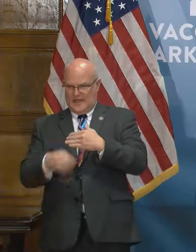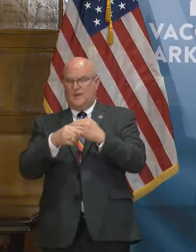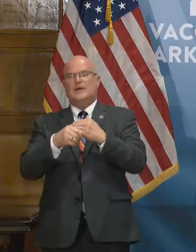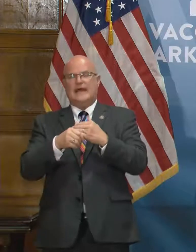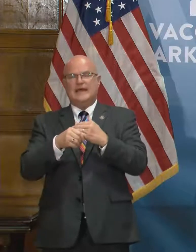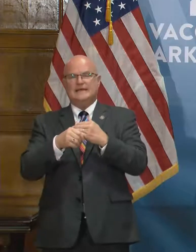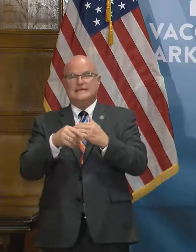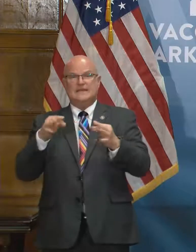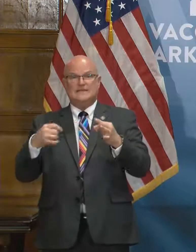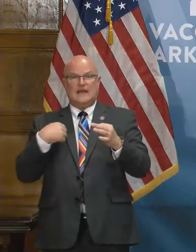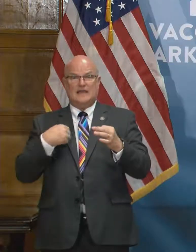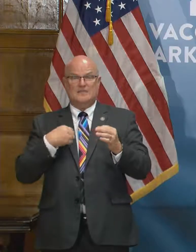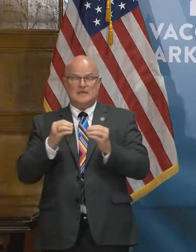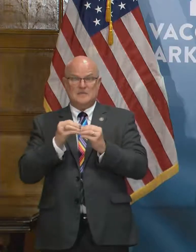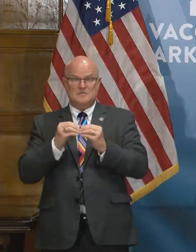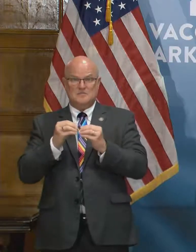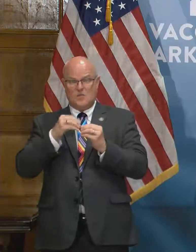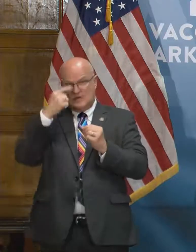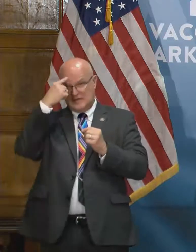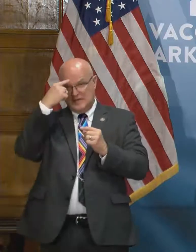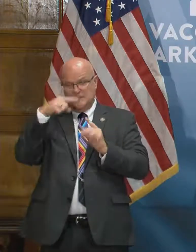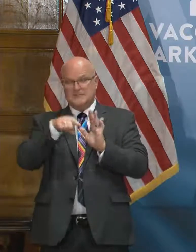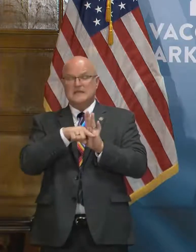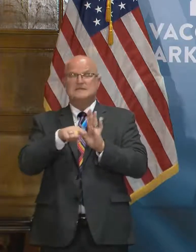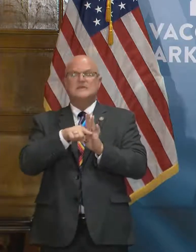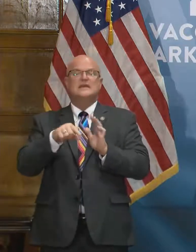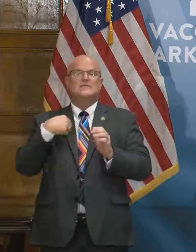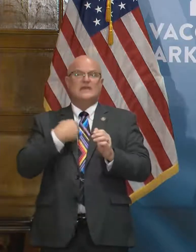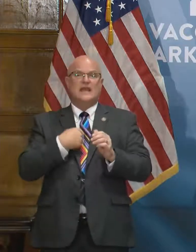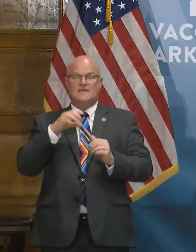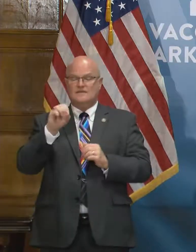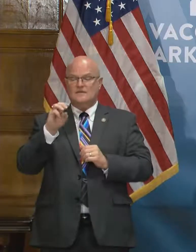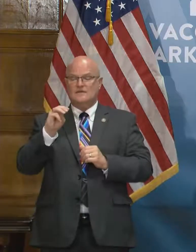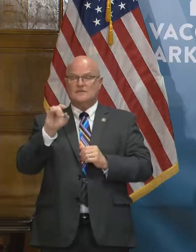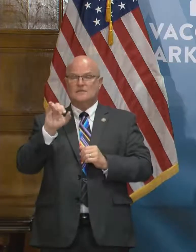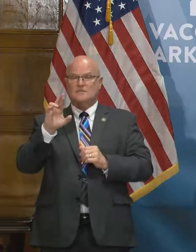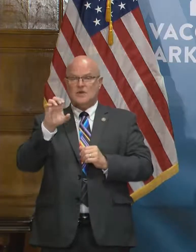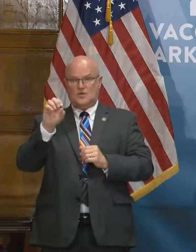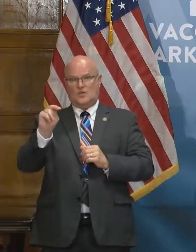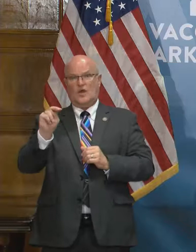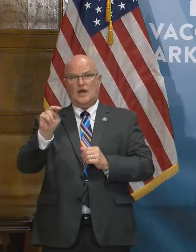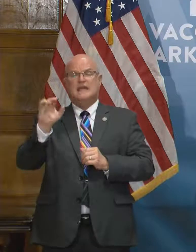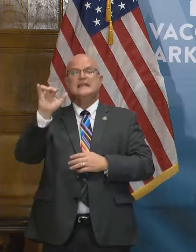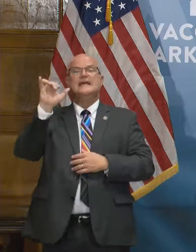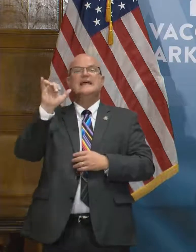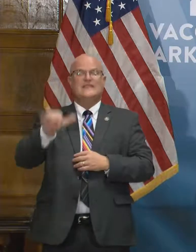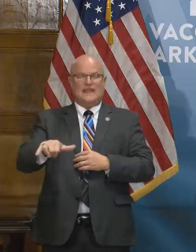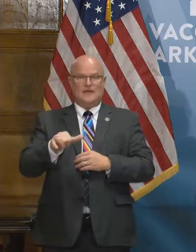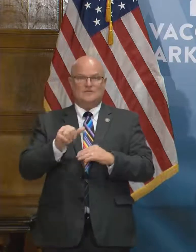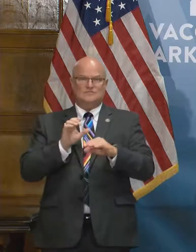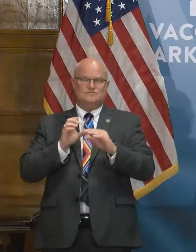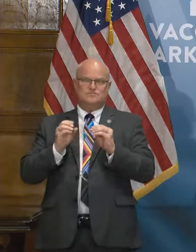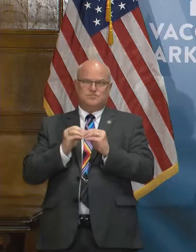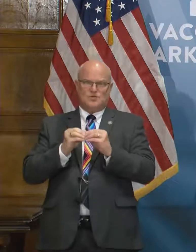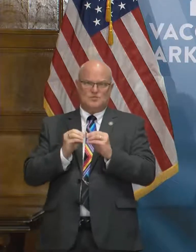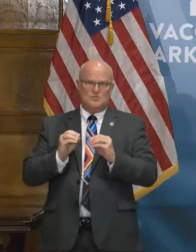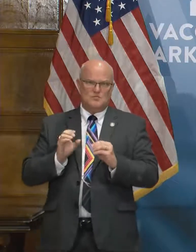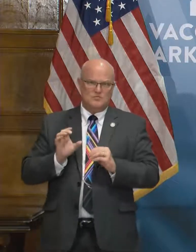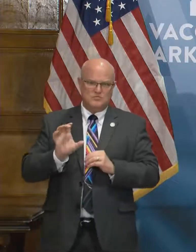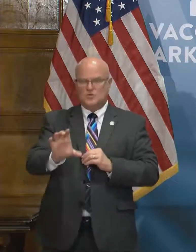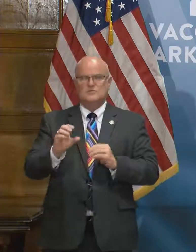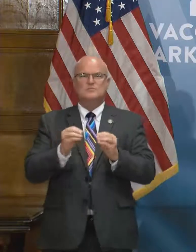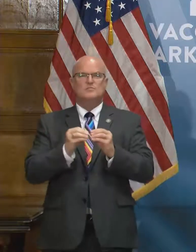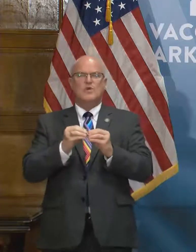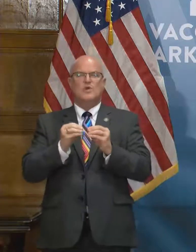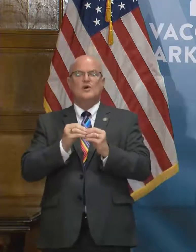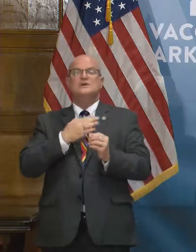this. And if I can be even more pessimistic, if we happen to have Omicron, that will certainly push us over the edge. So please get your